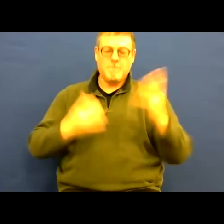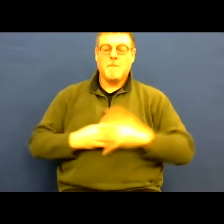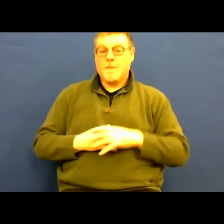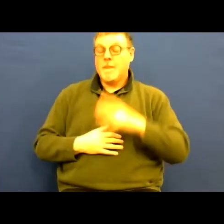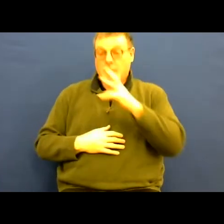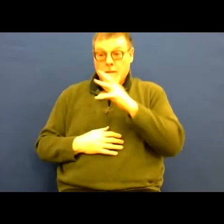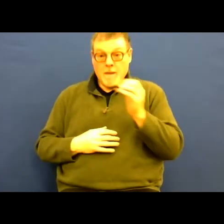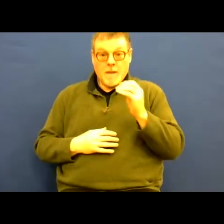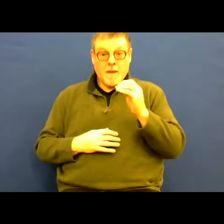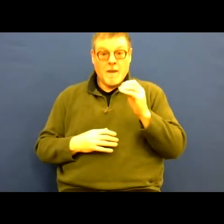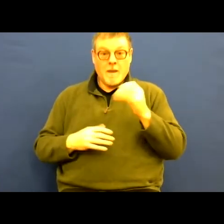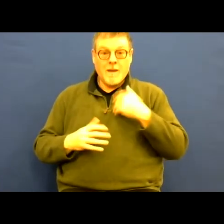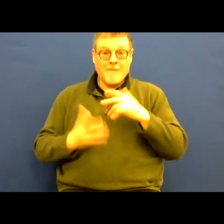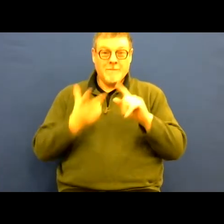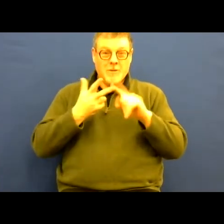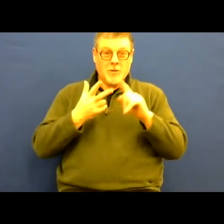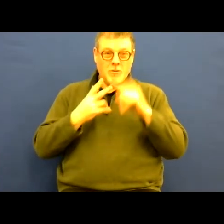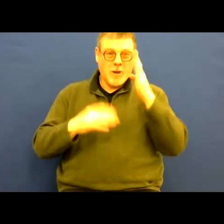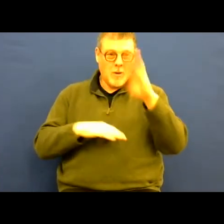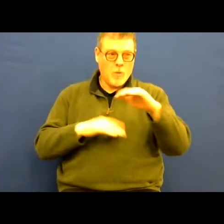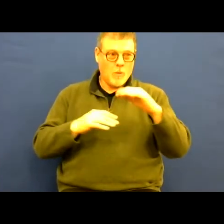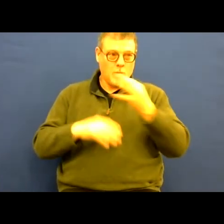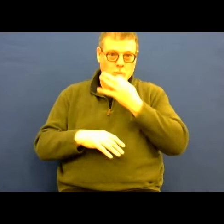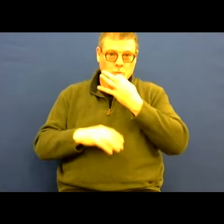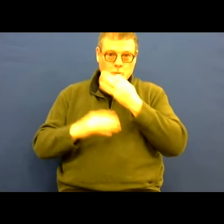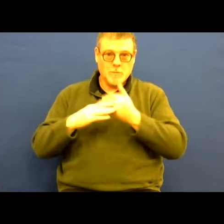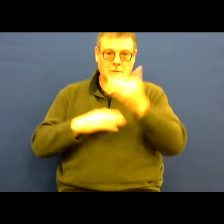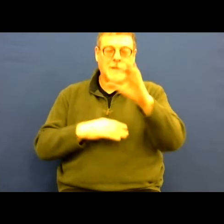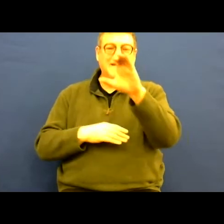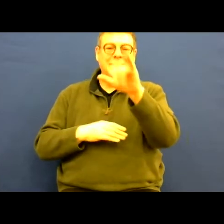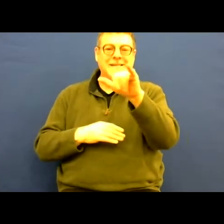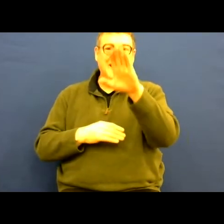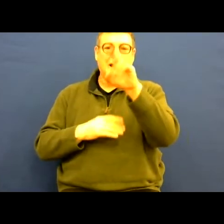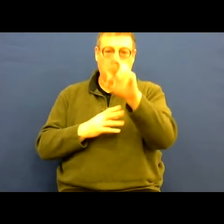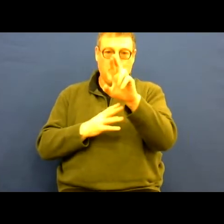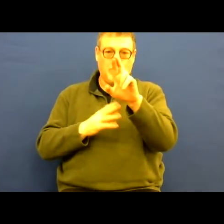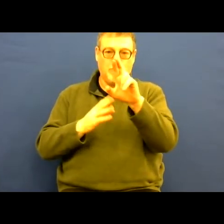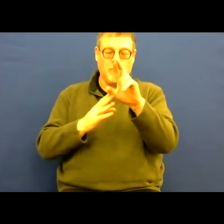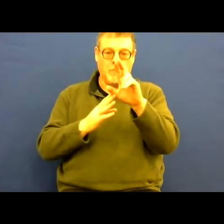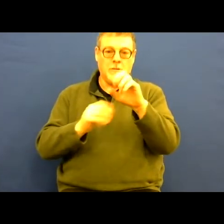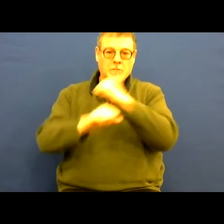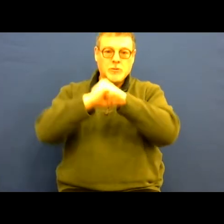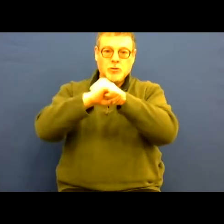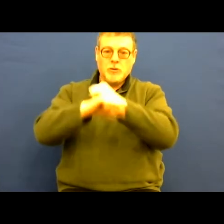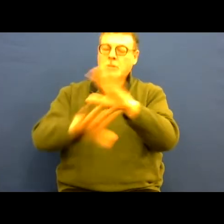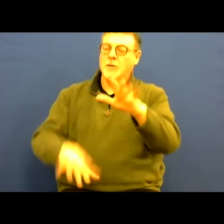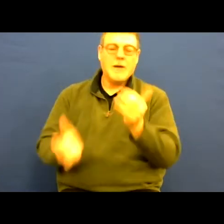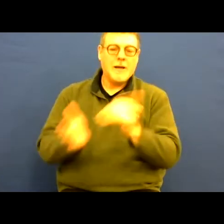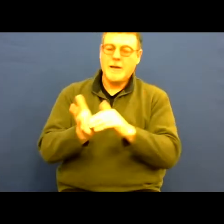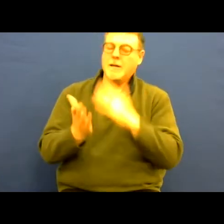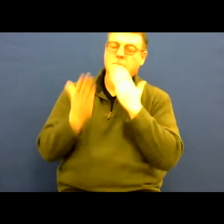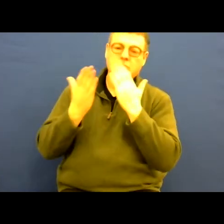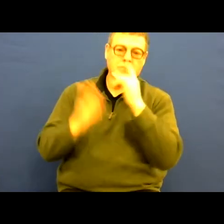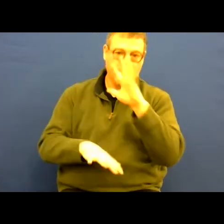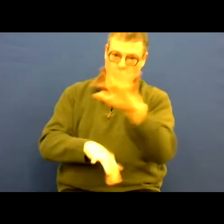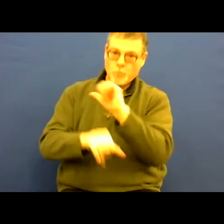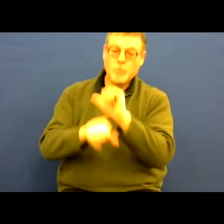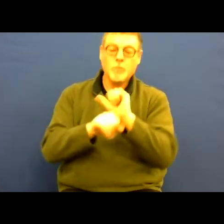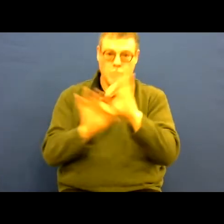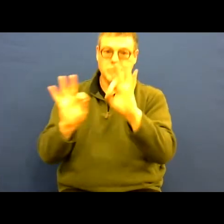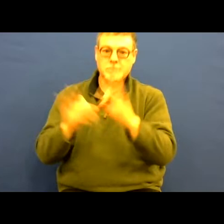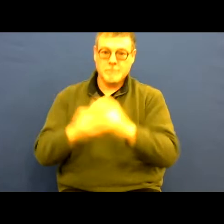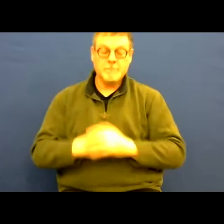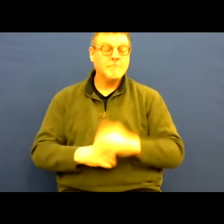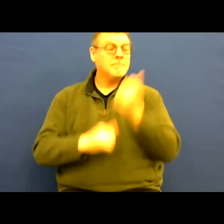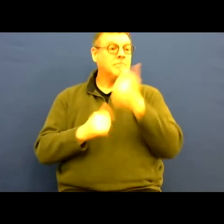know we've got a third one, even larger one coming on cybersecurity. So thank you again for all the work. Any